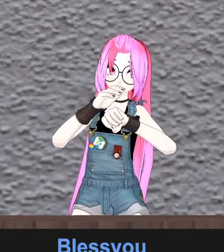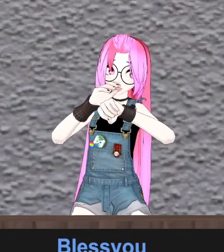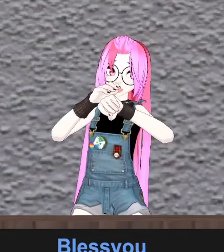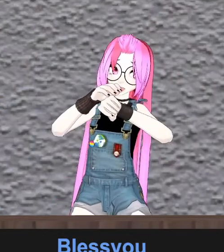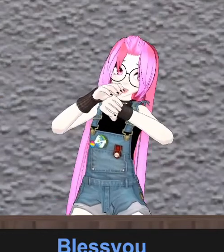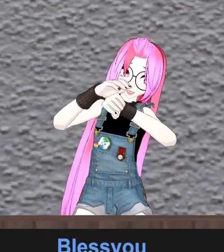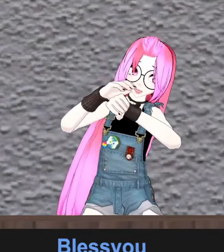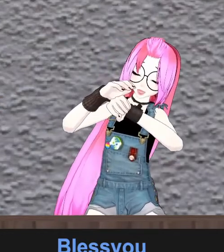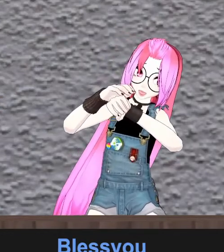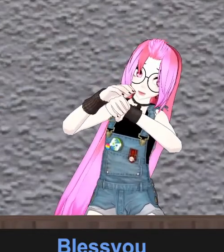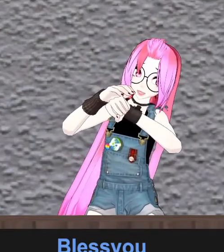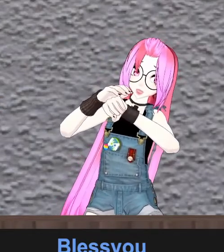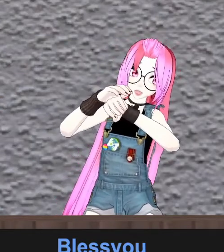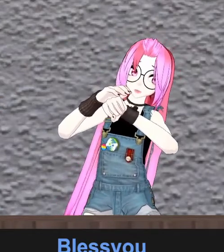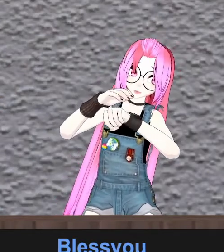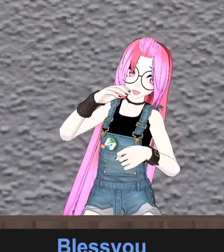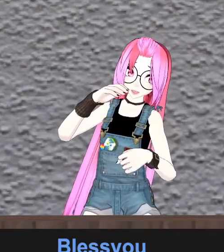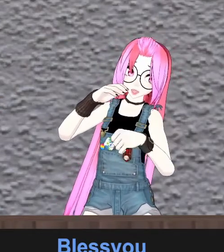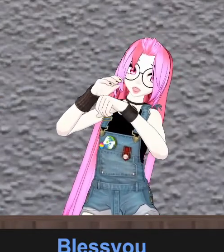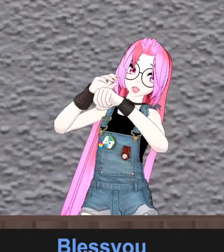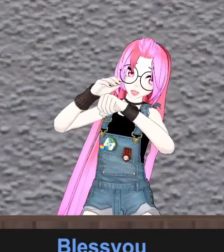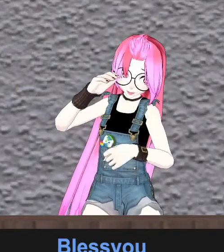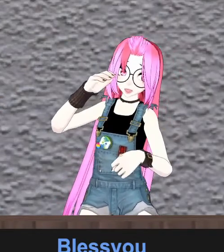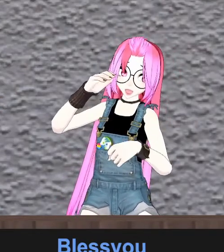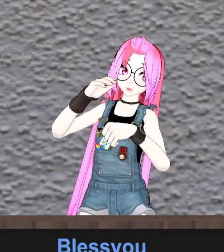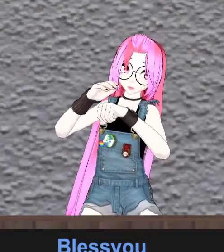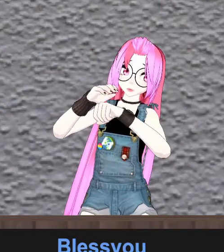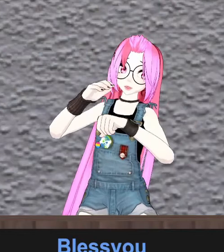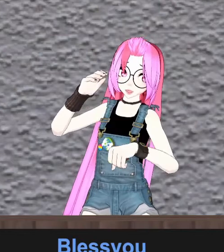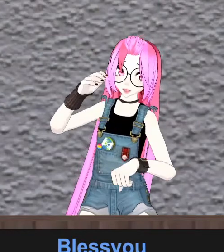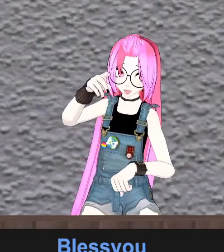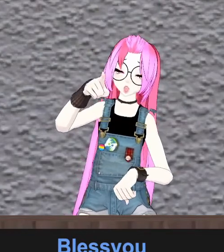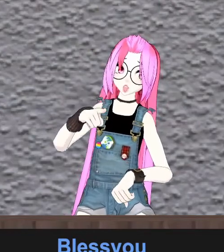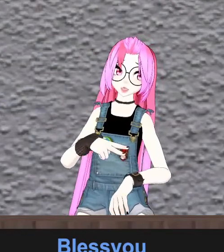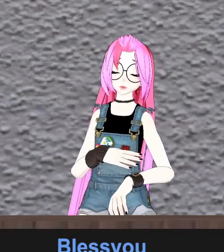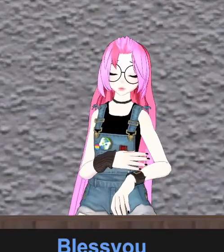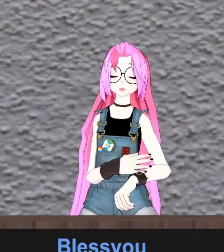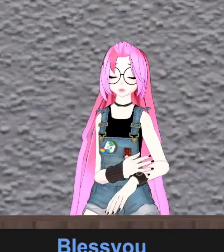yeah, the main gist is that you have the joint and it's coming out of the joint. Yeah, so you pretty much had it.